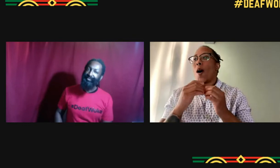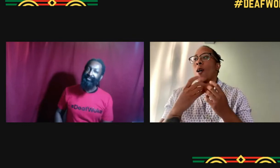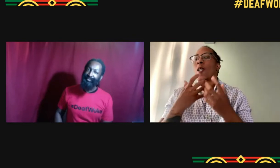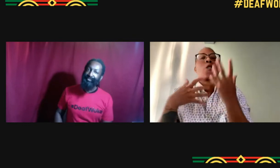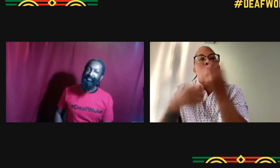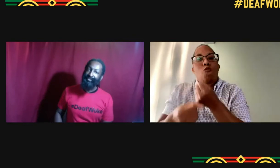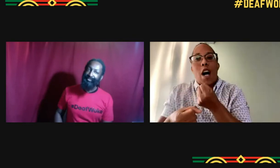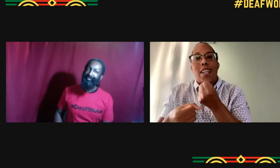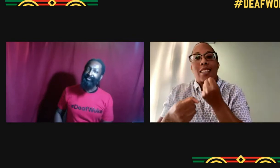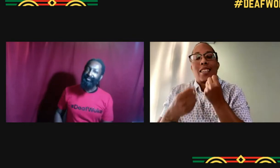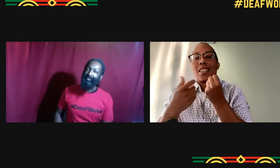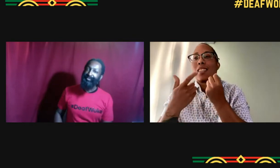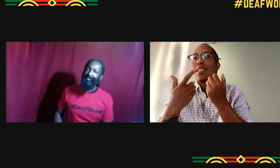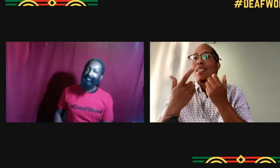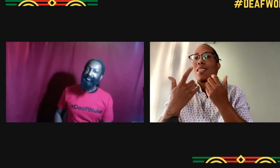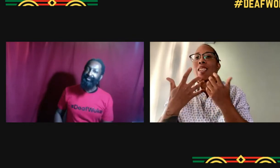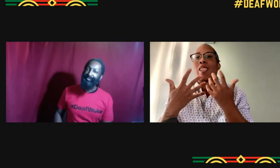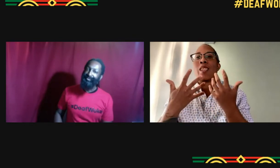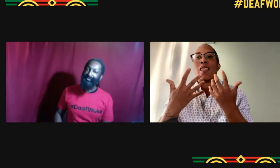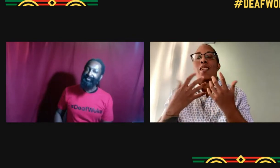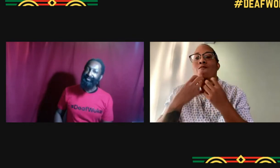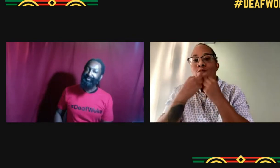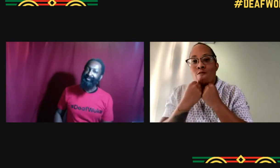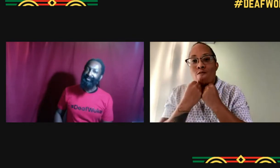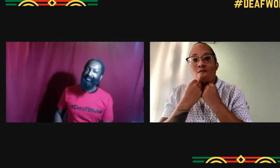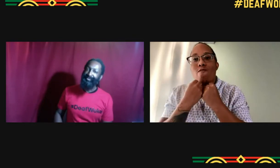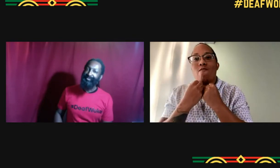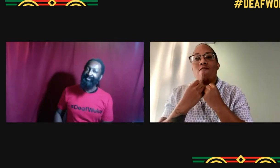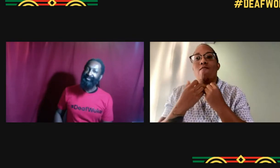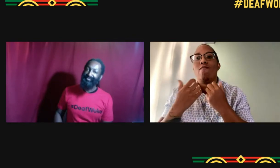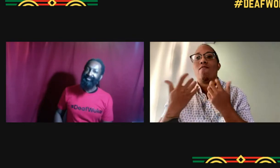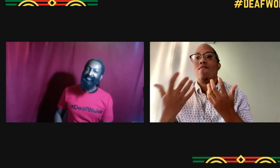Yeah. You know, it was more, there's more trust,